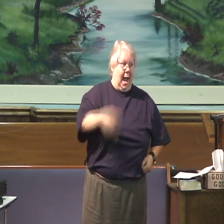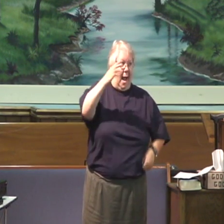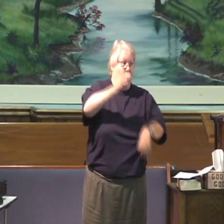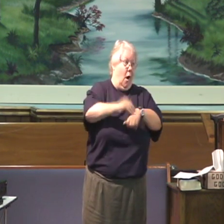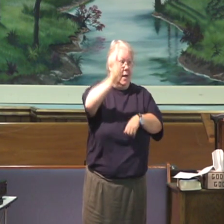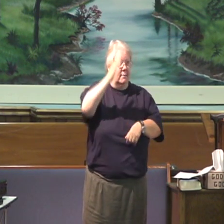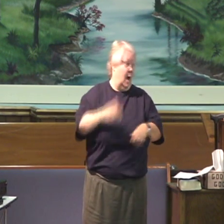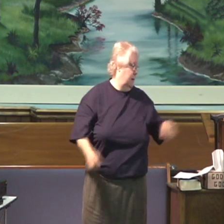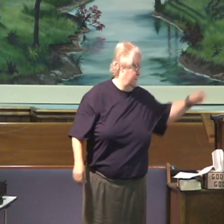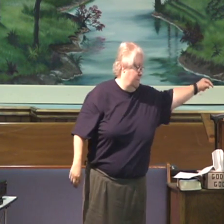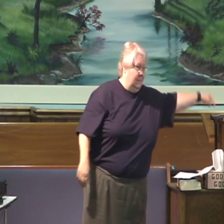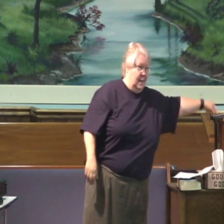high calling of God.